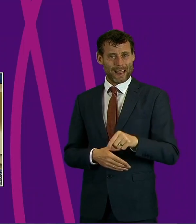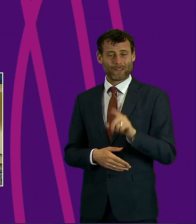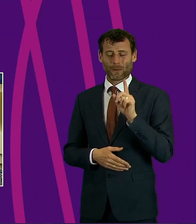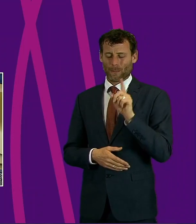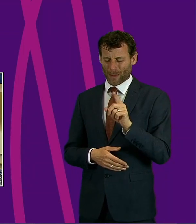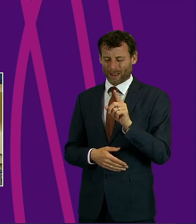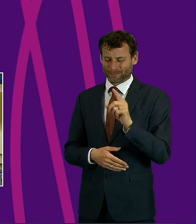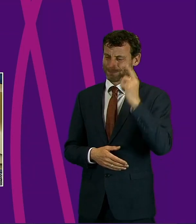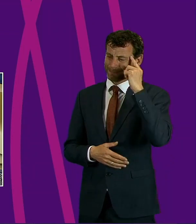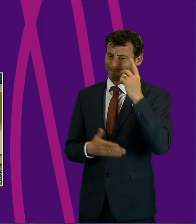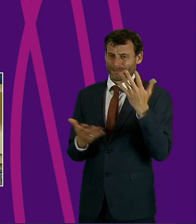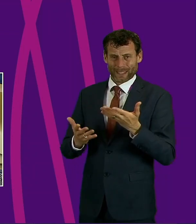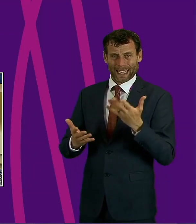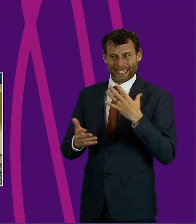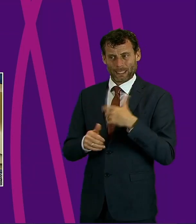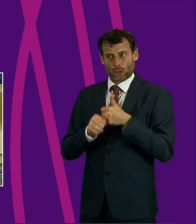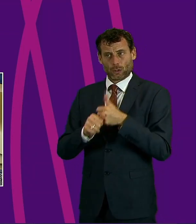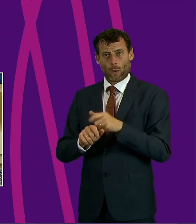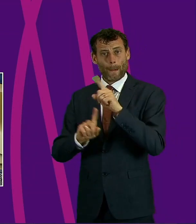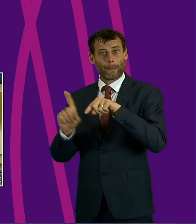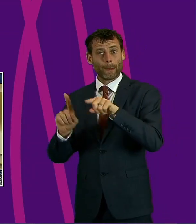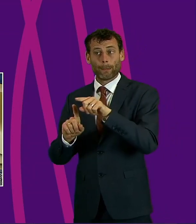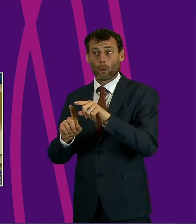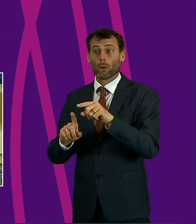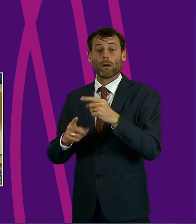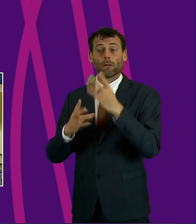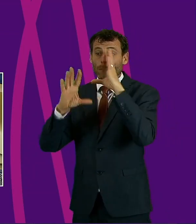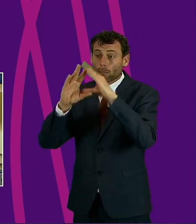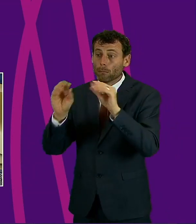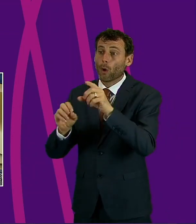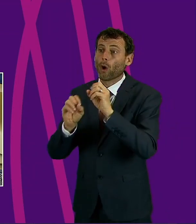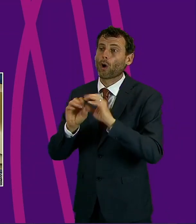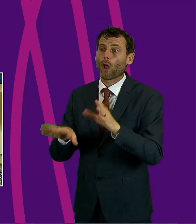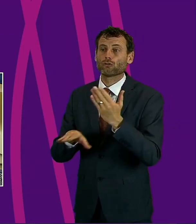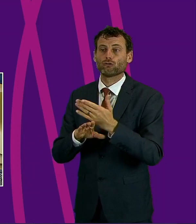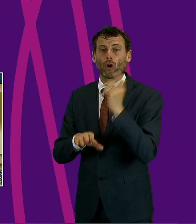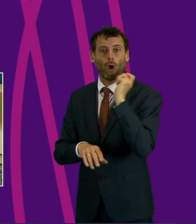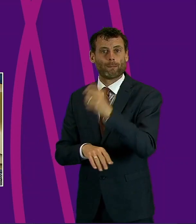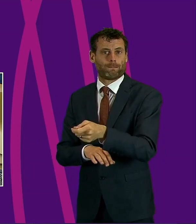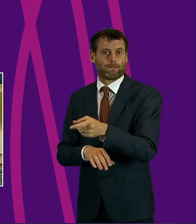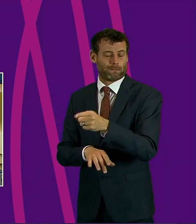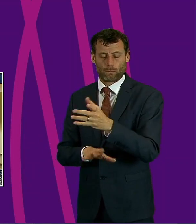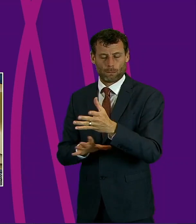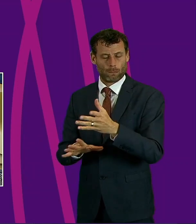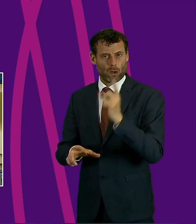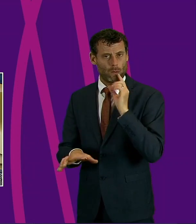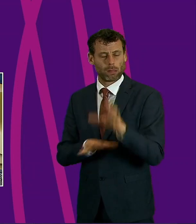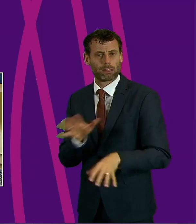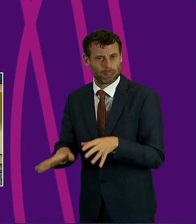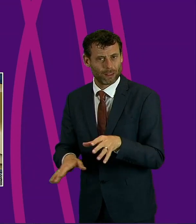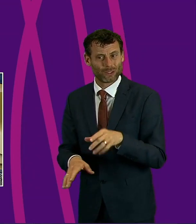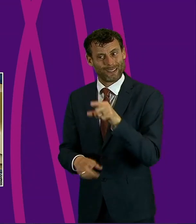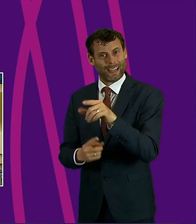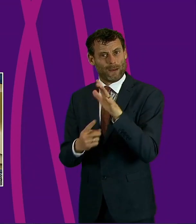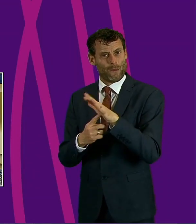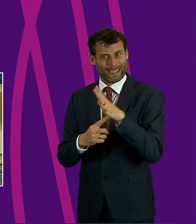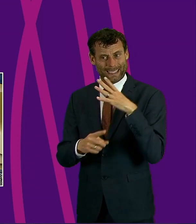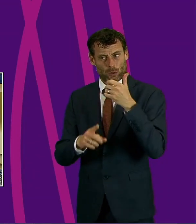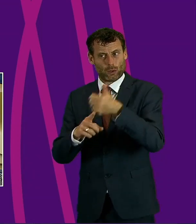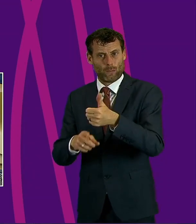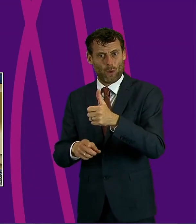situation, because that support is going to be even more important in the weeks and months to come than it has been even in the past few years.